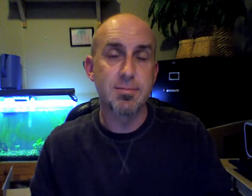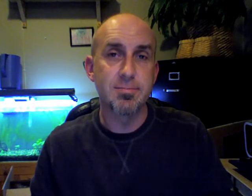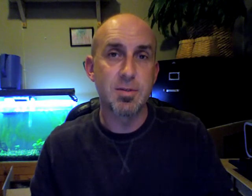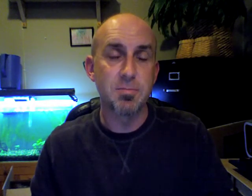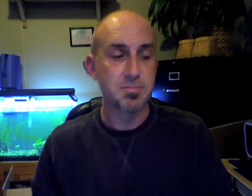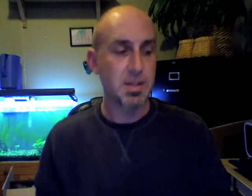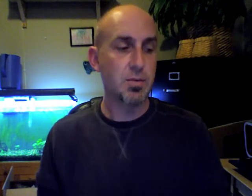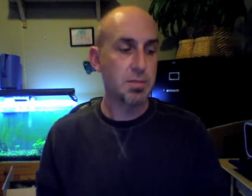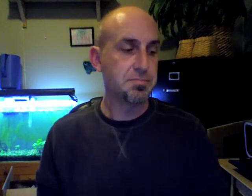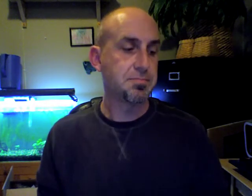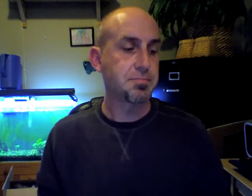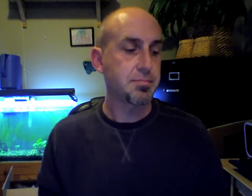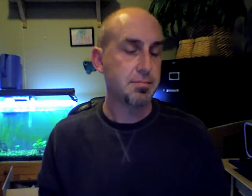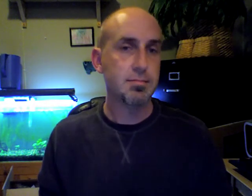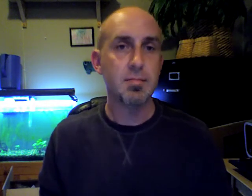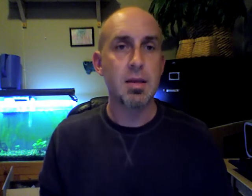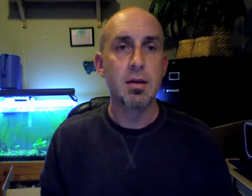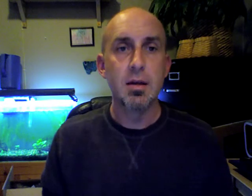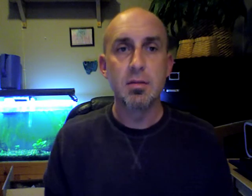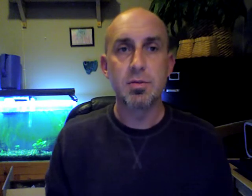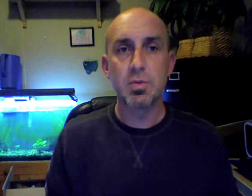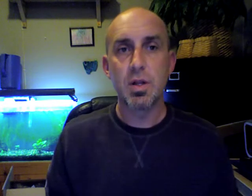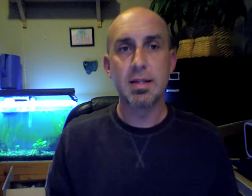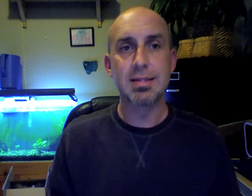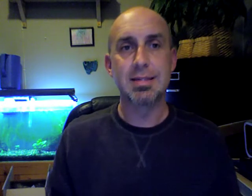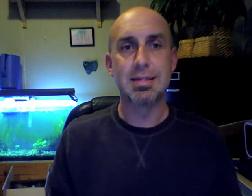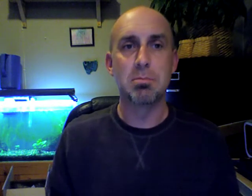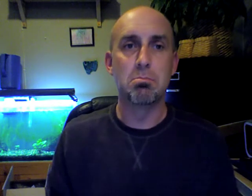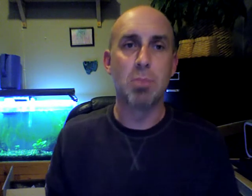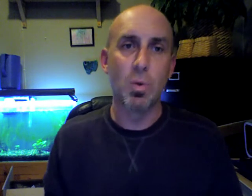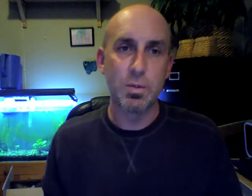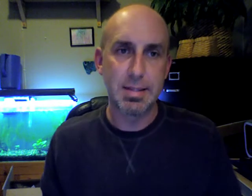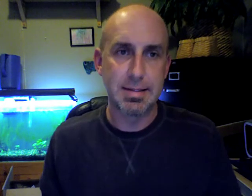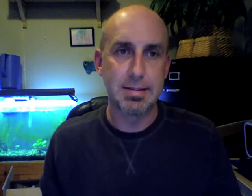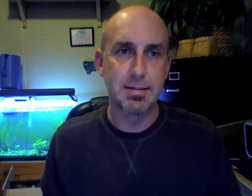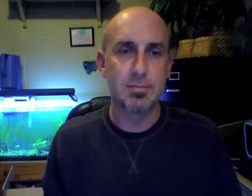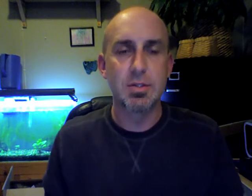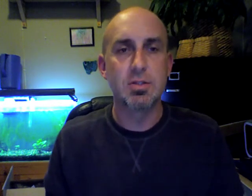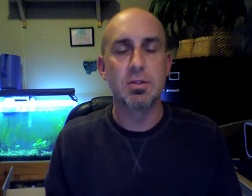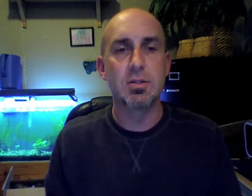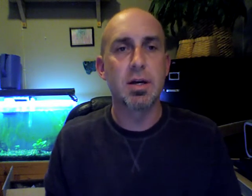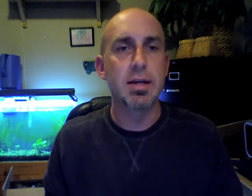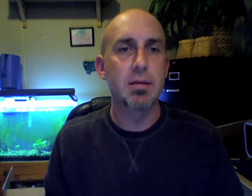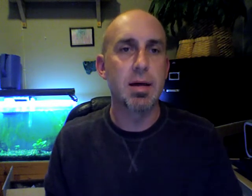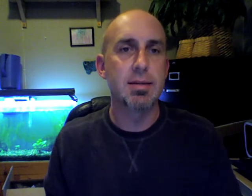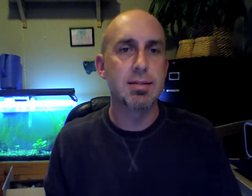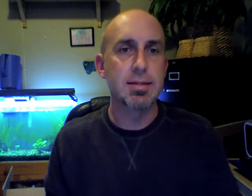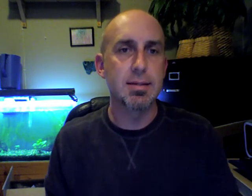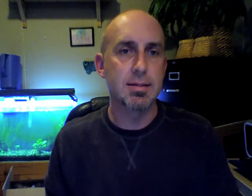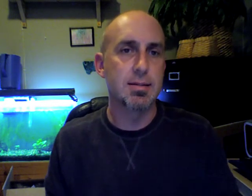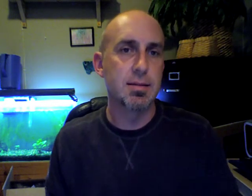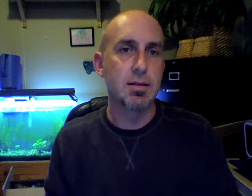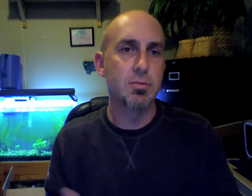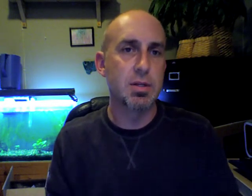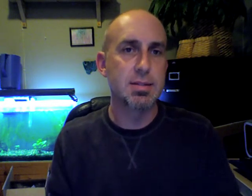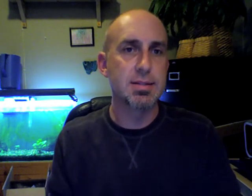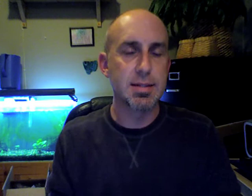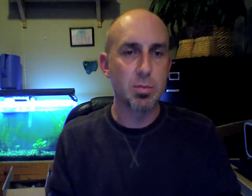So anyway, first word on the list is molted, which they're talking about a seal, that when it's a seal pup